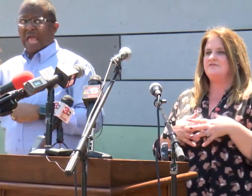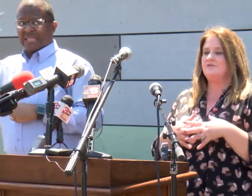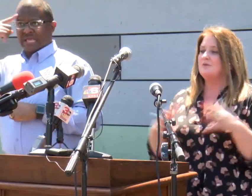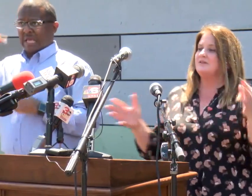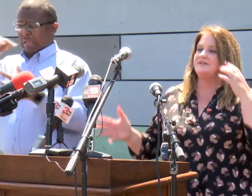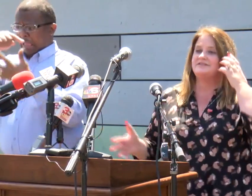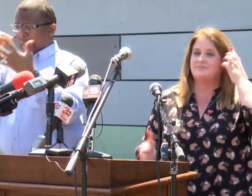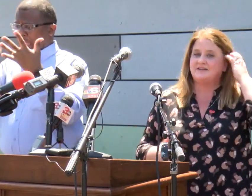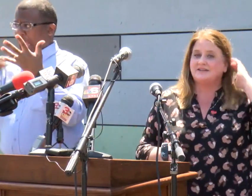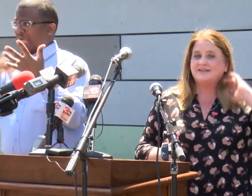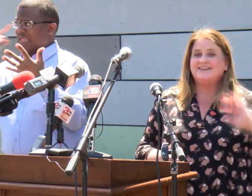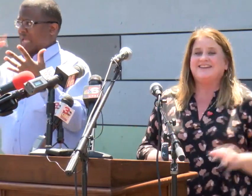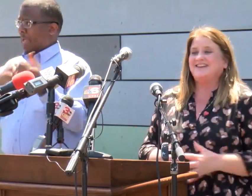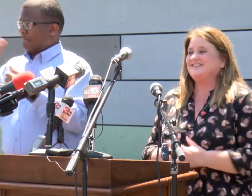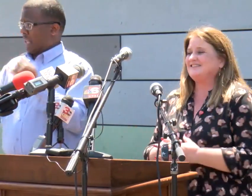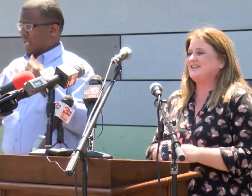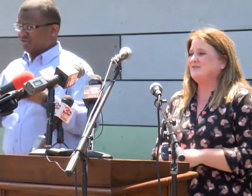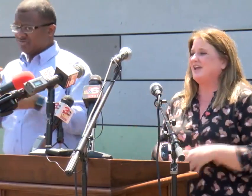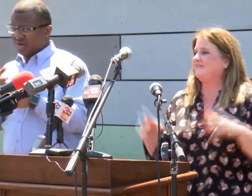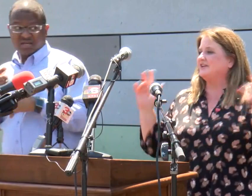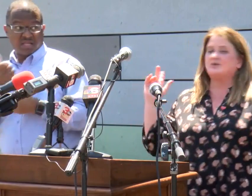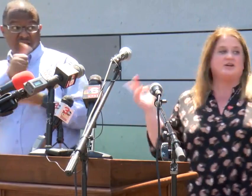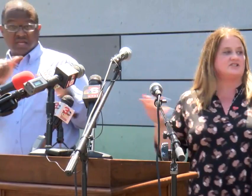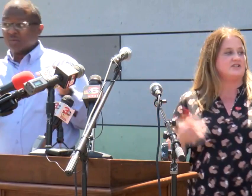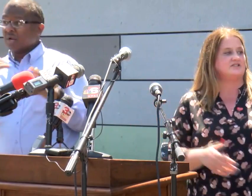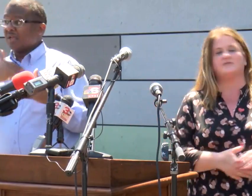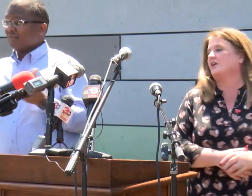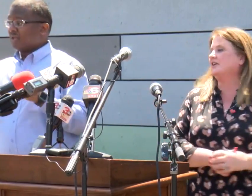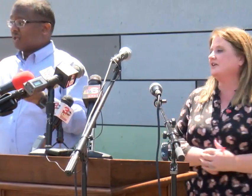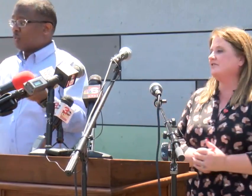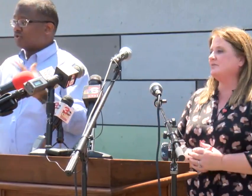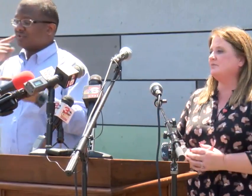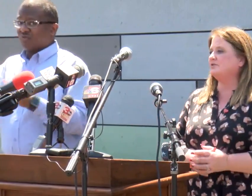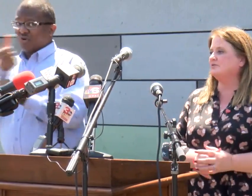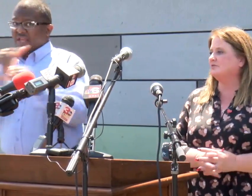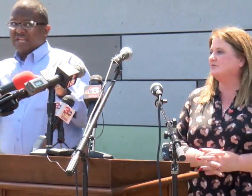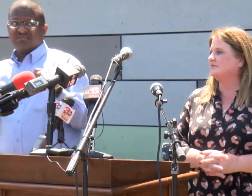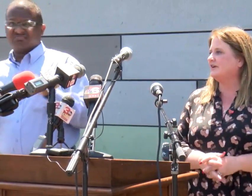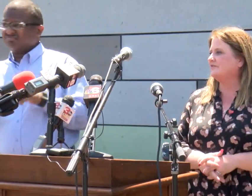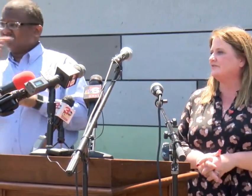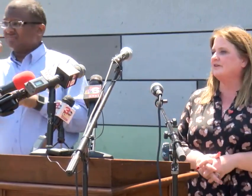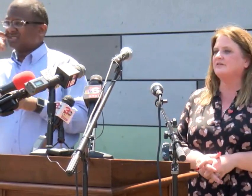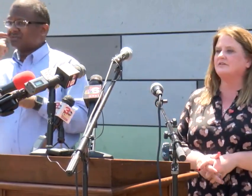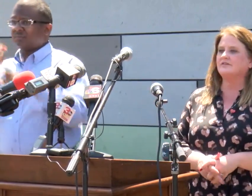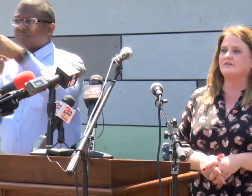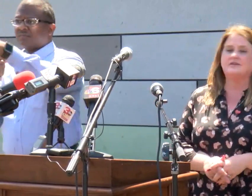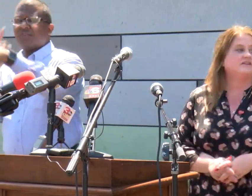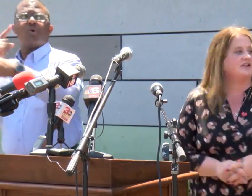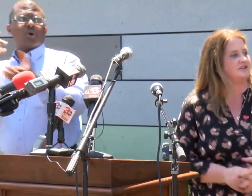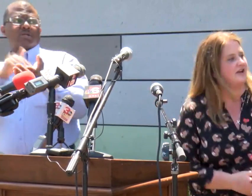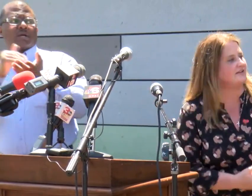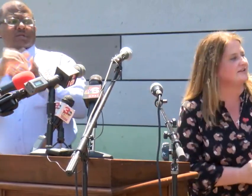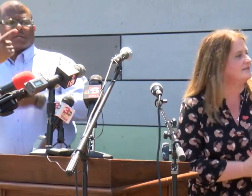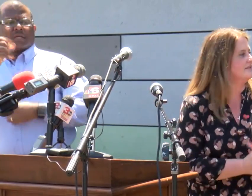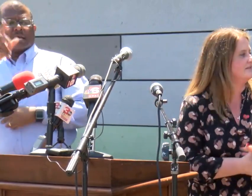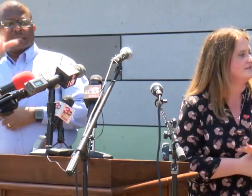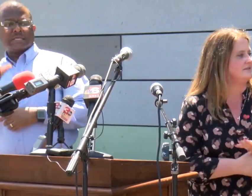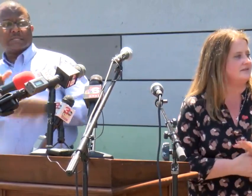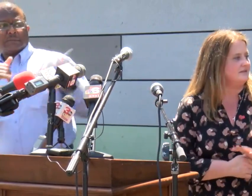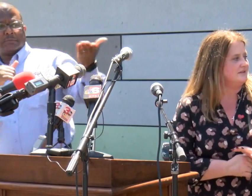to formally speak. Does anyone have any questions for any of the people who have? For Dr. Gawley. Dr.